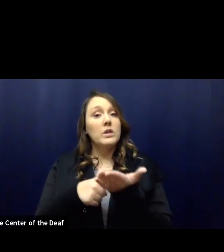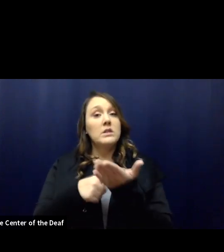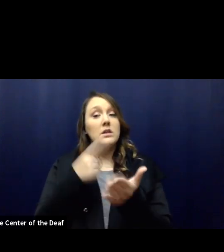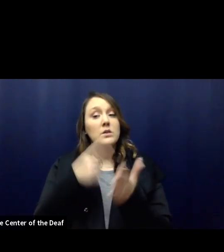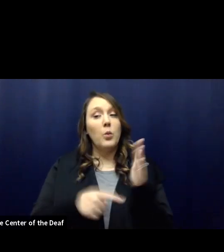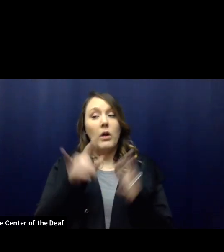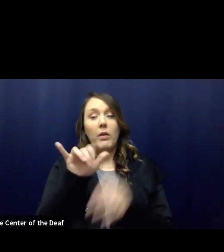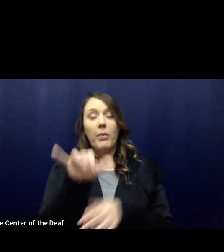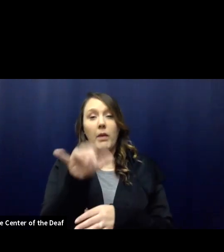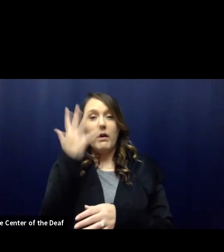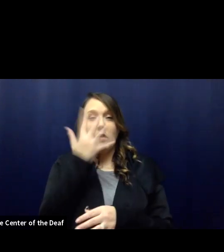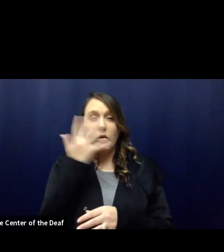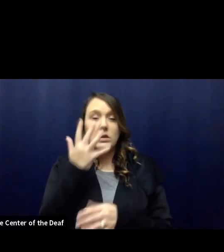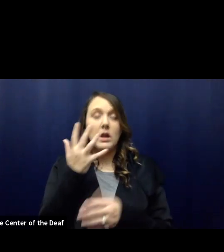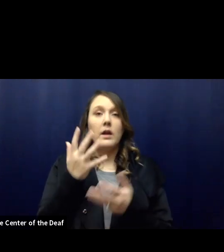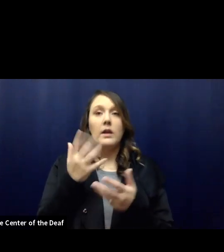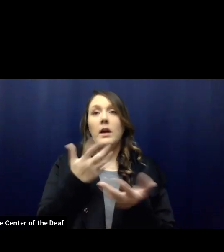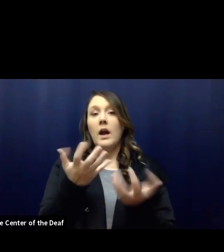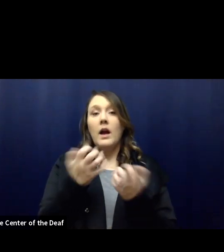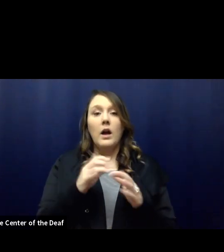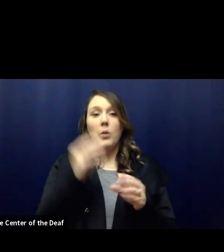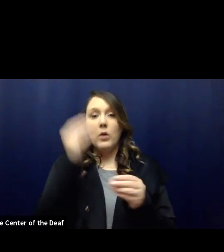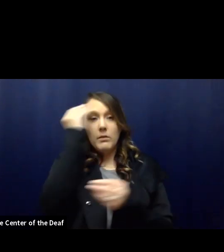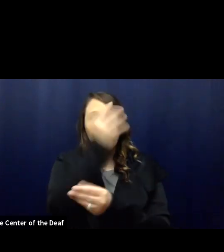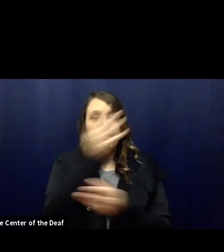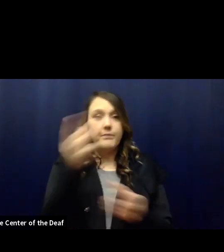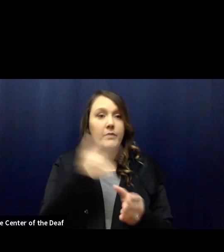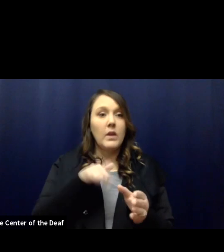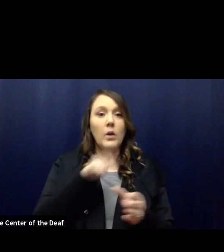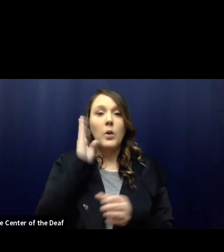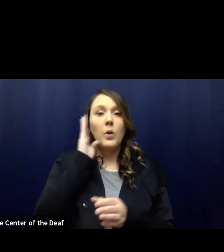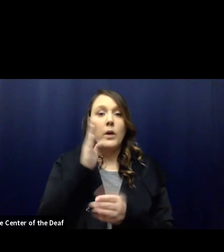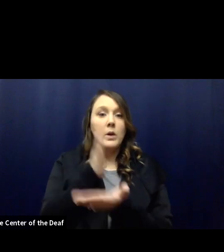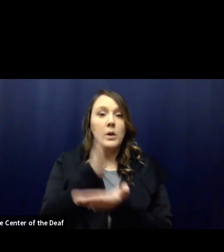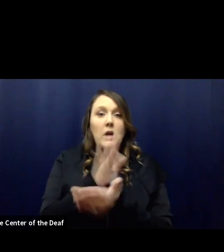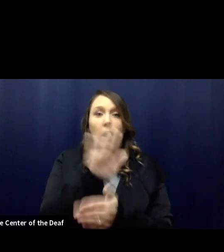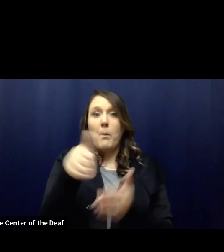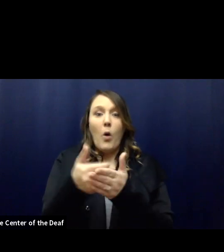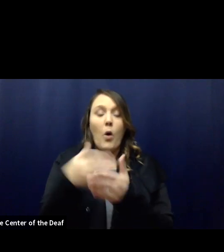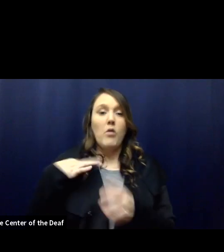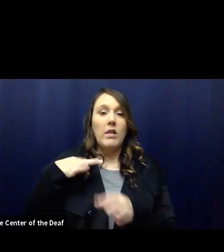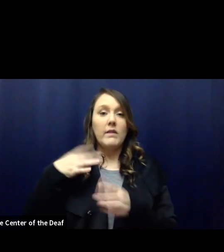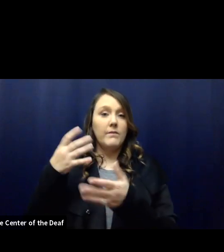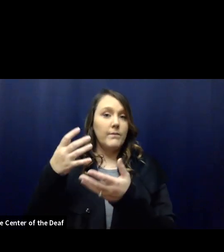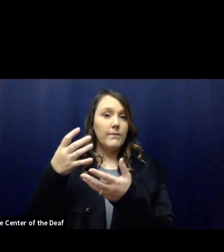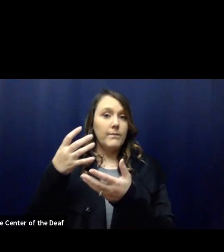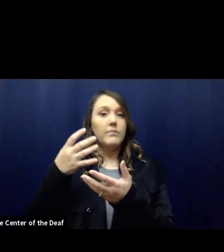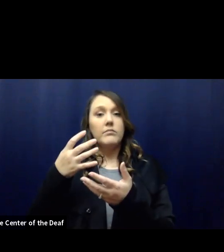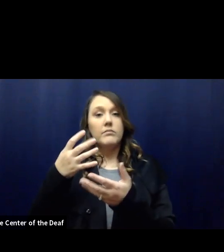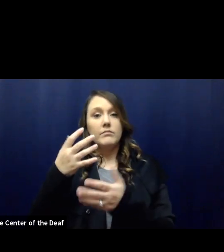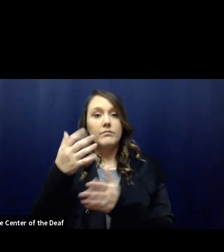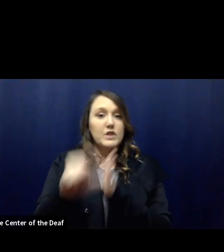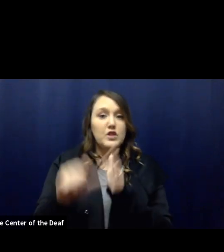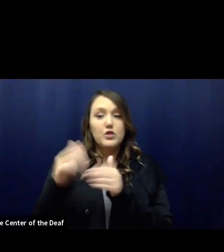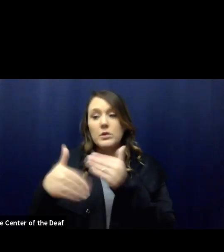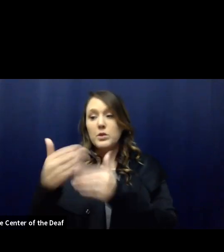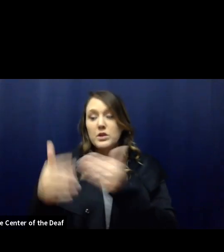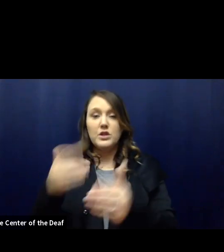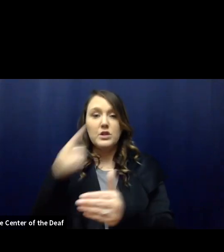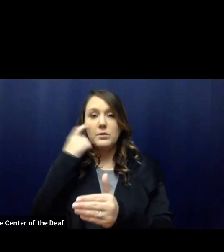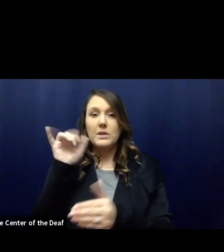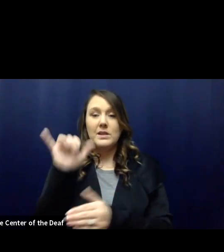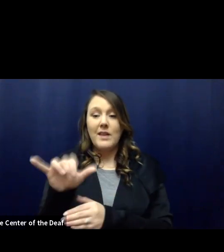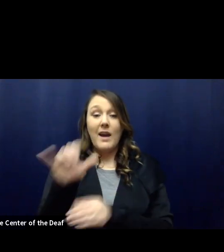capacity. I don't want to give the impression that we're just going to pull the lever and stop all elective procedures, because that is a double-edged sword. Yes, it creates